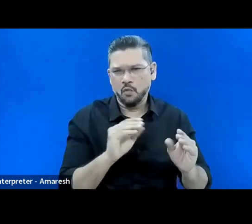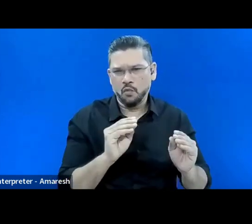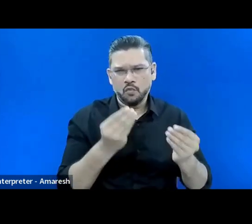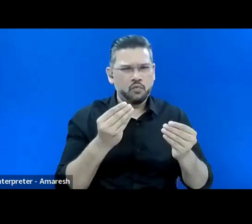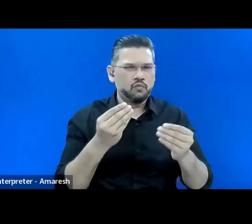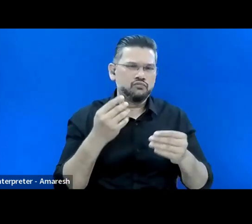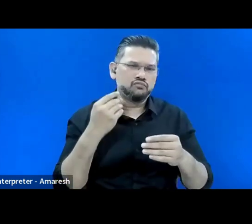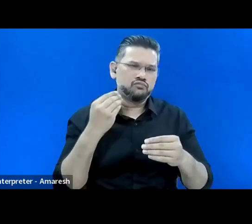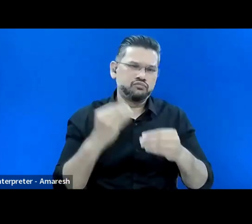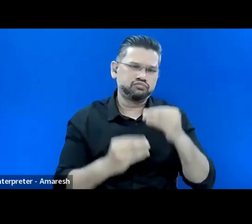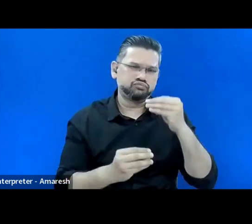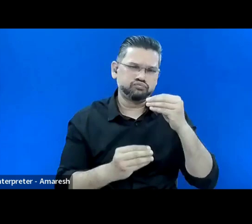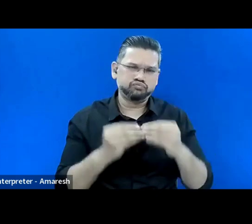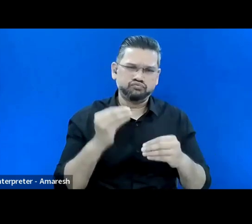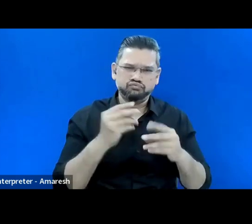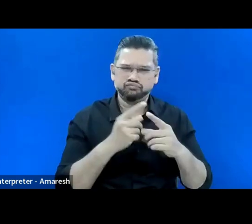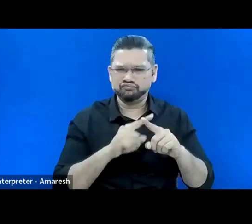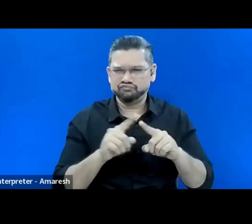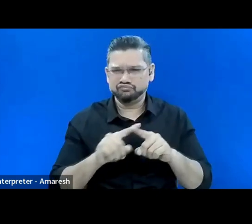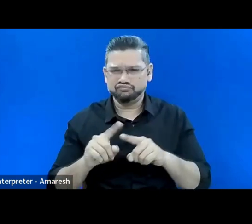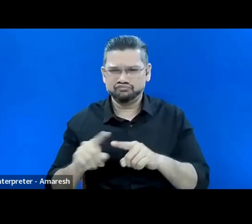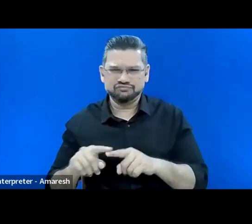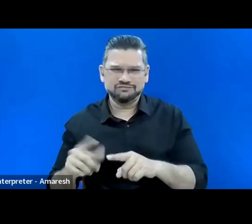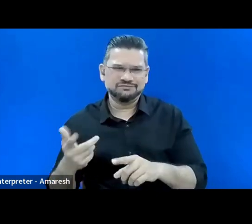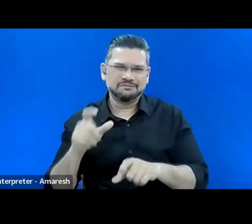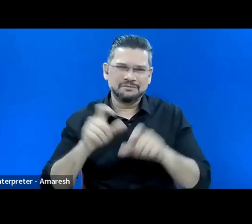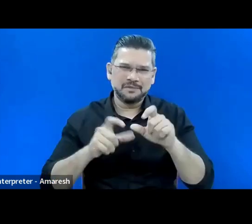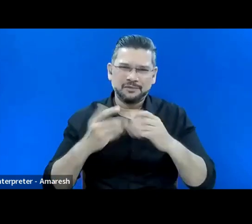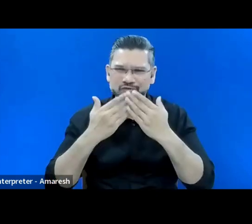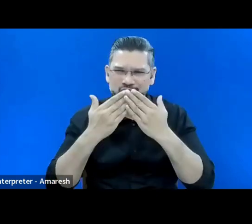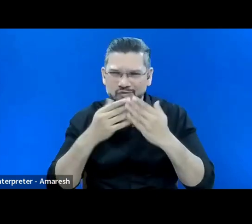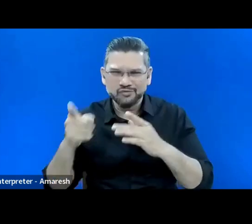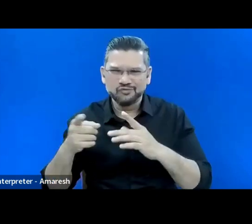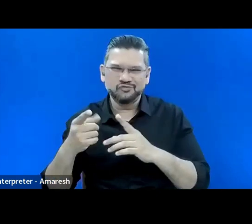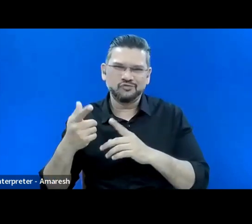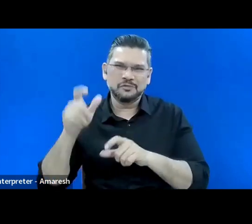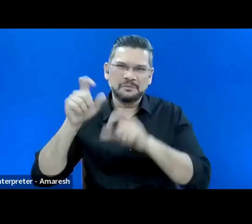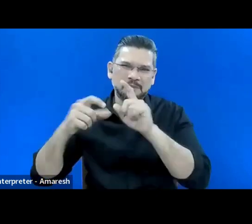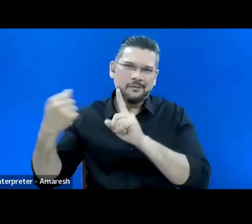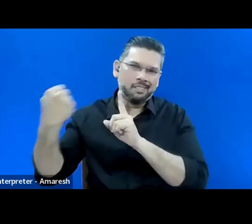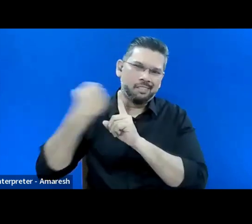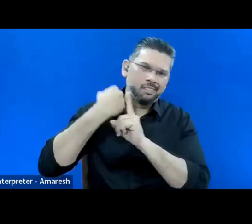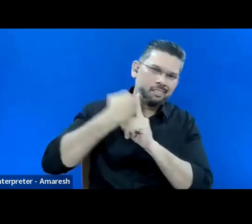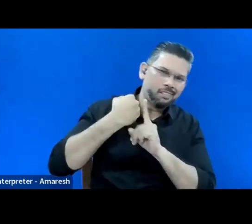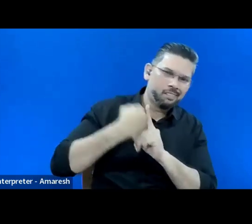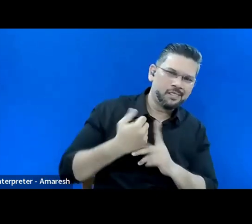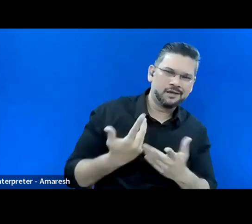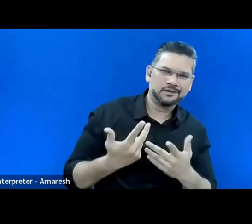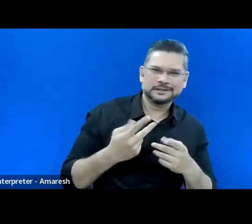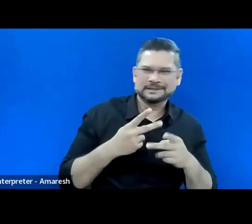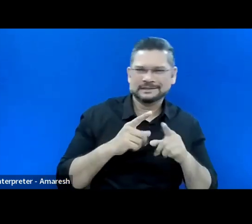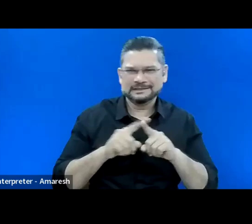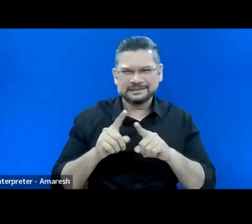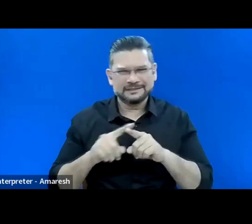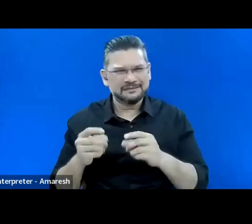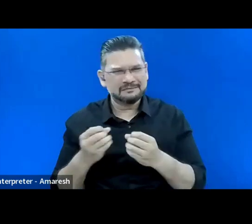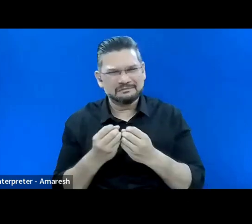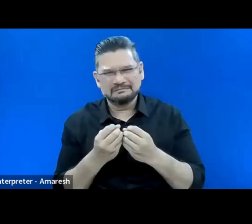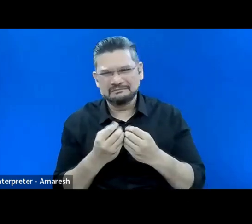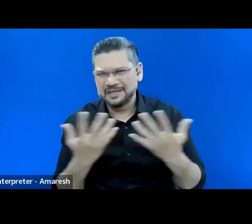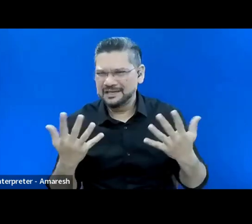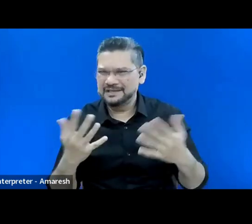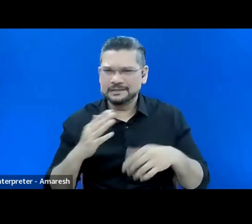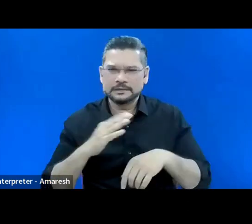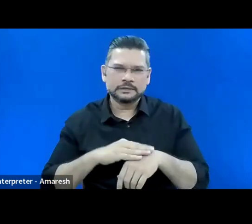misunderstood, bullied, and dropped out of school. So many of young people with psychosocial disabilities drop out of